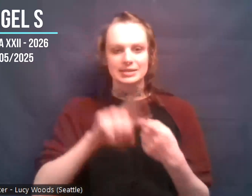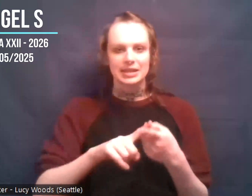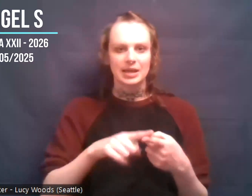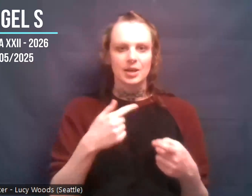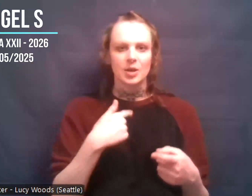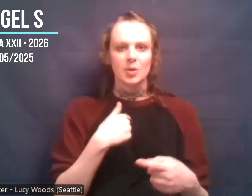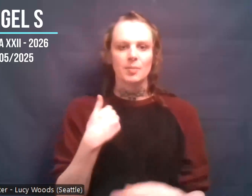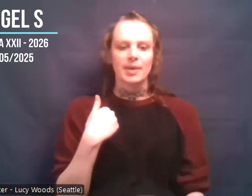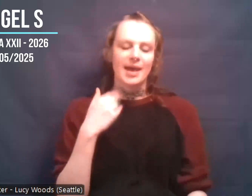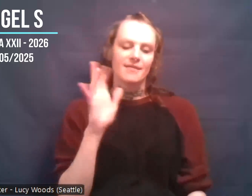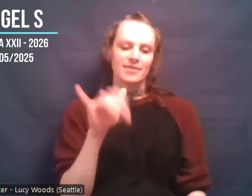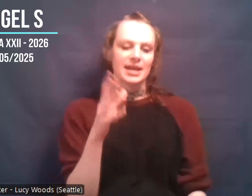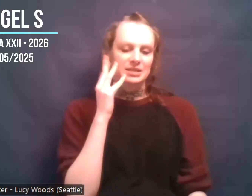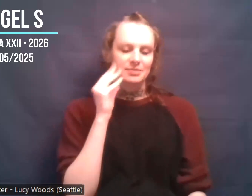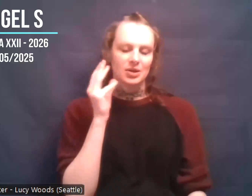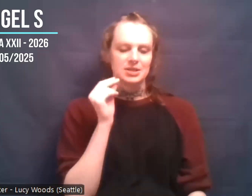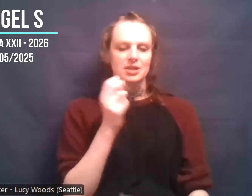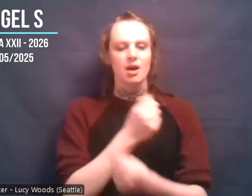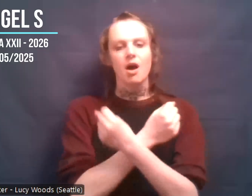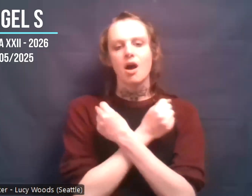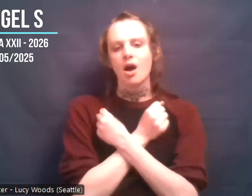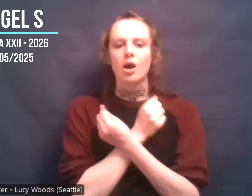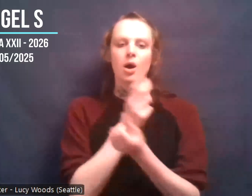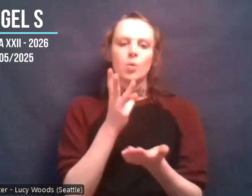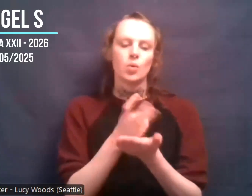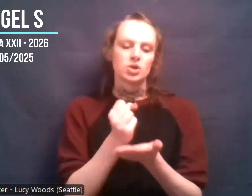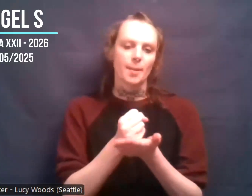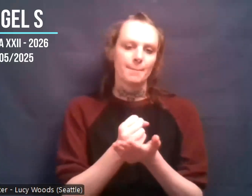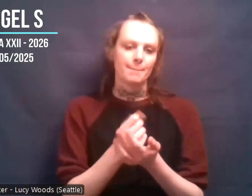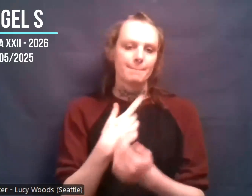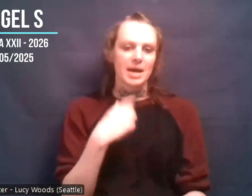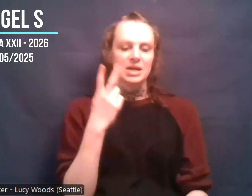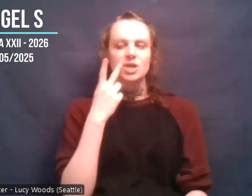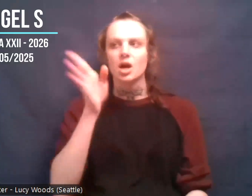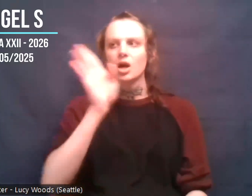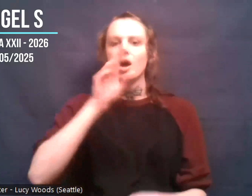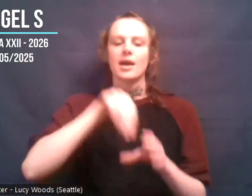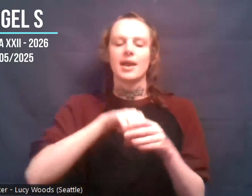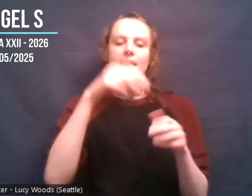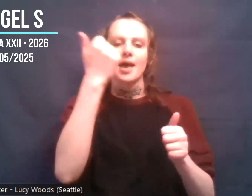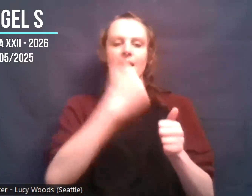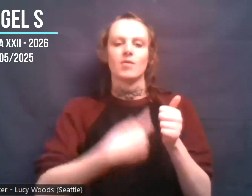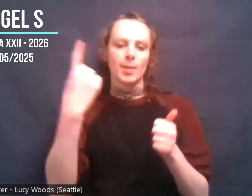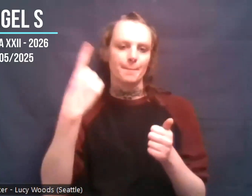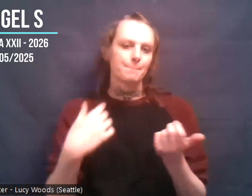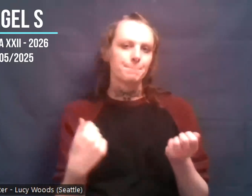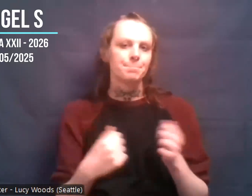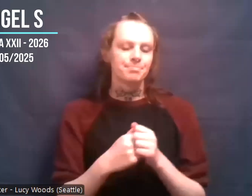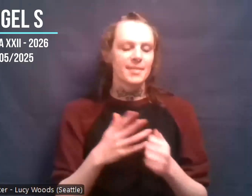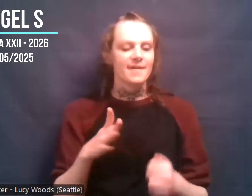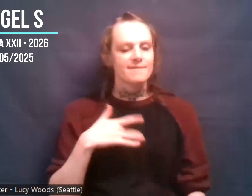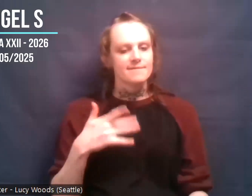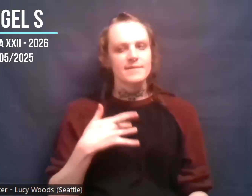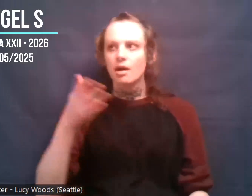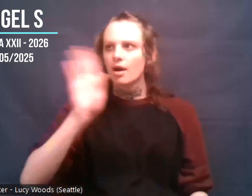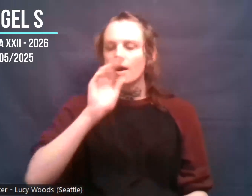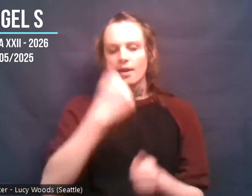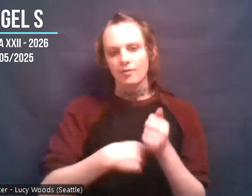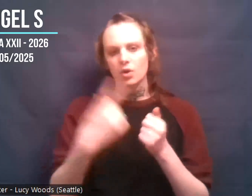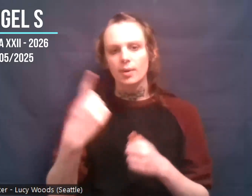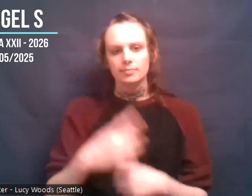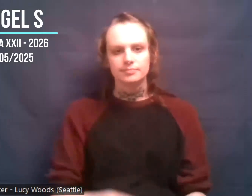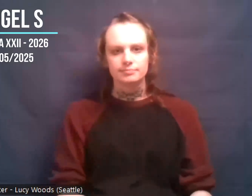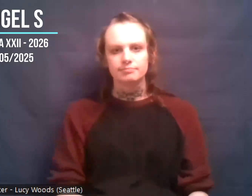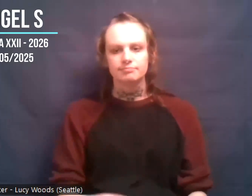that Hugs Workshop. I saw God in every person. I felt God in everyone